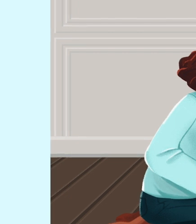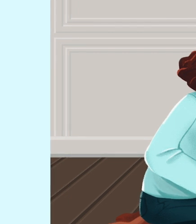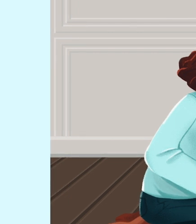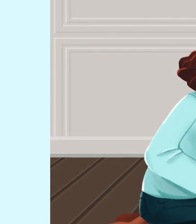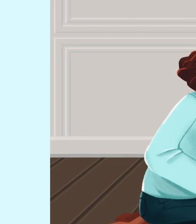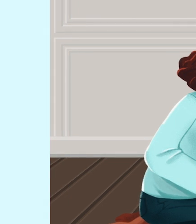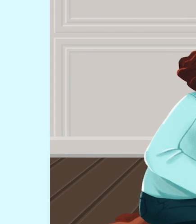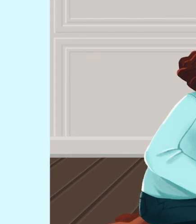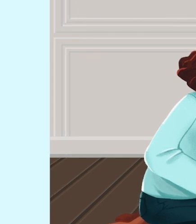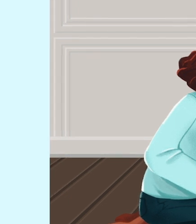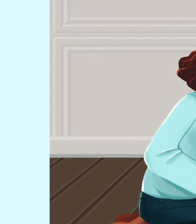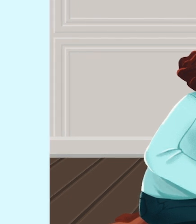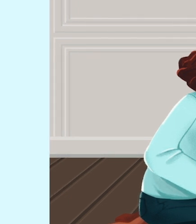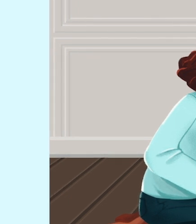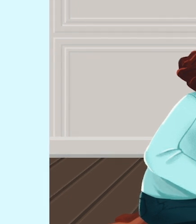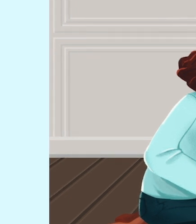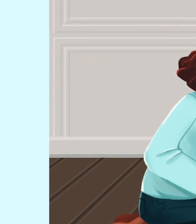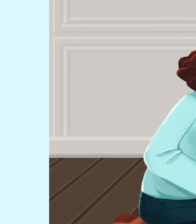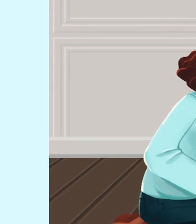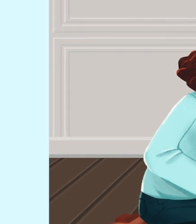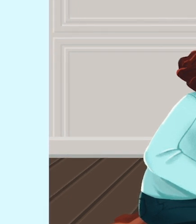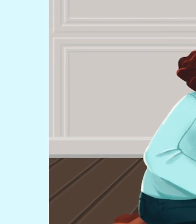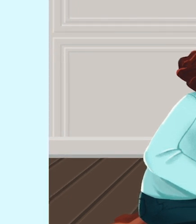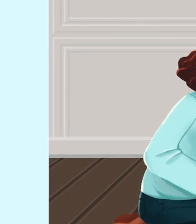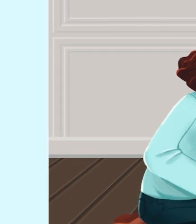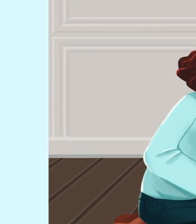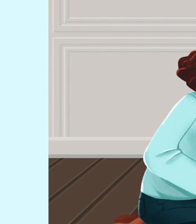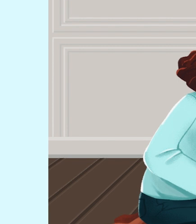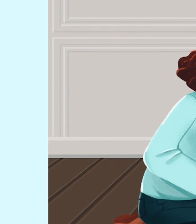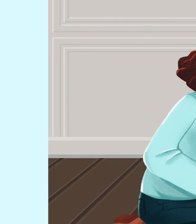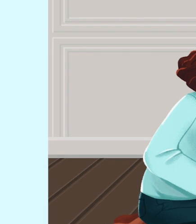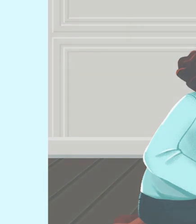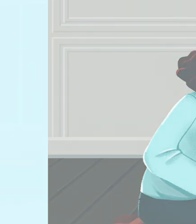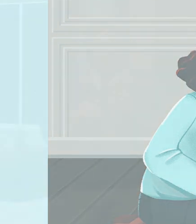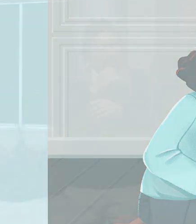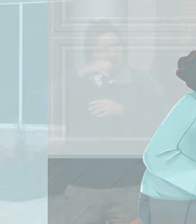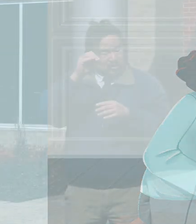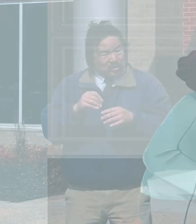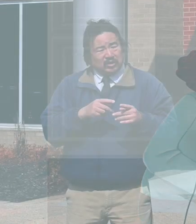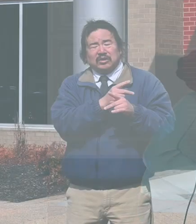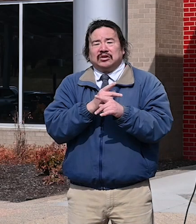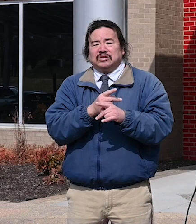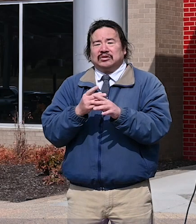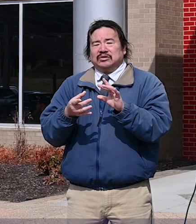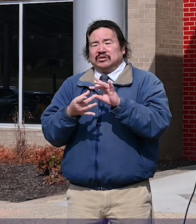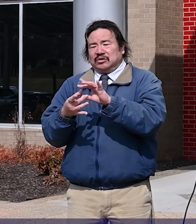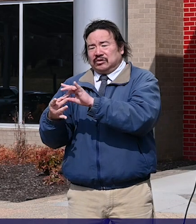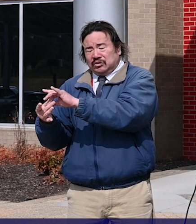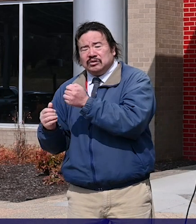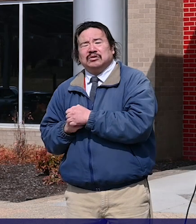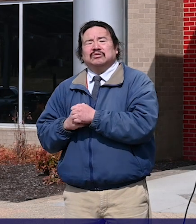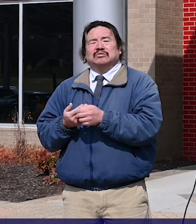over the last week or so. Based on this trend, we expect that the percentage of care call lines will increase in